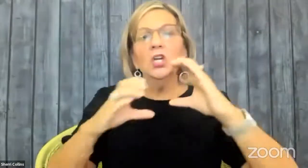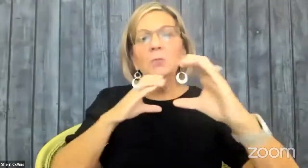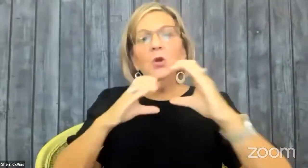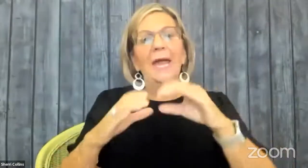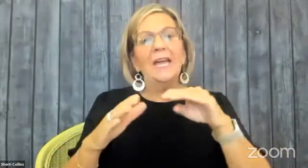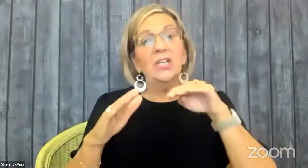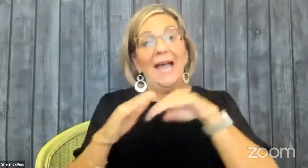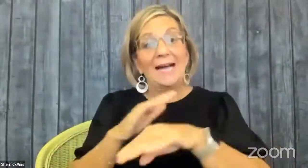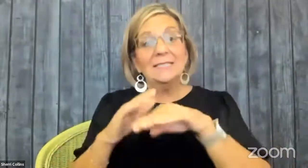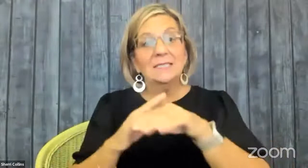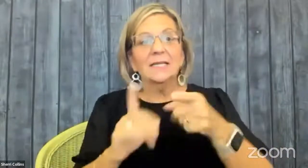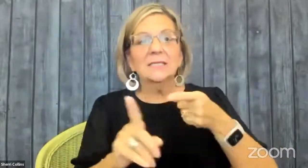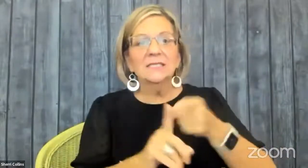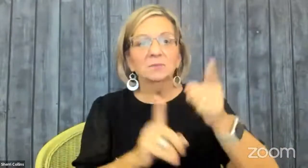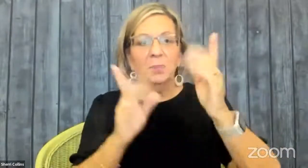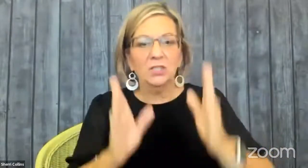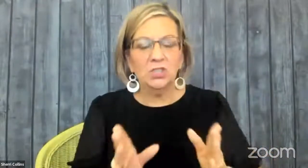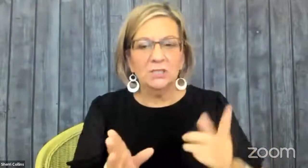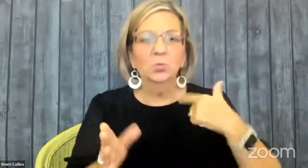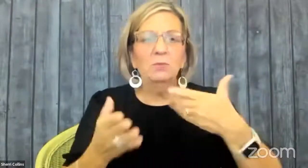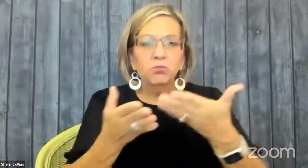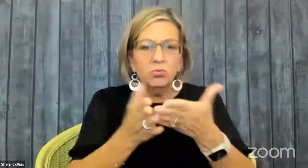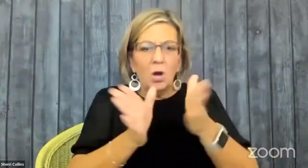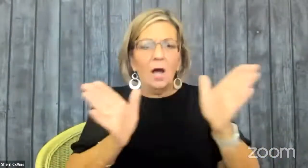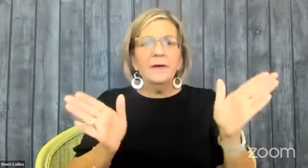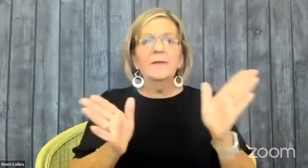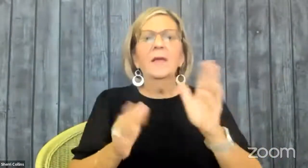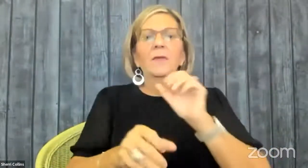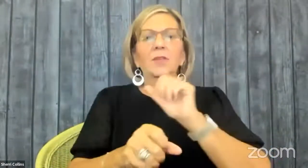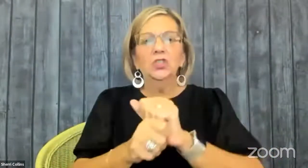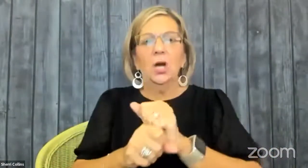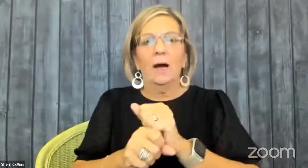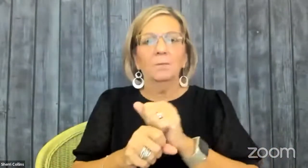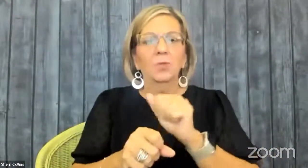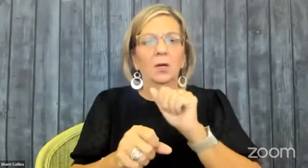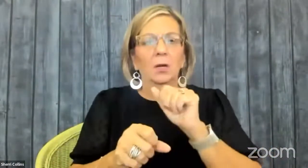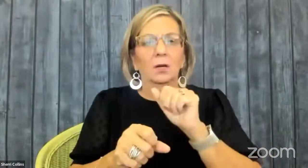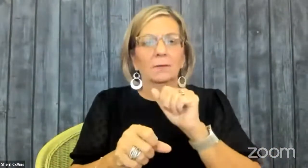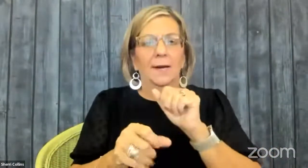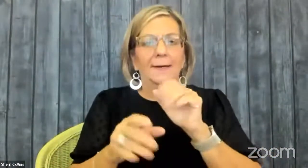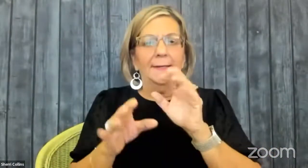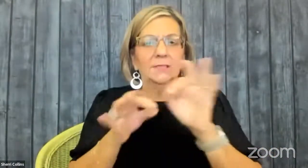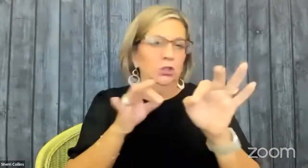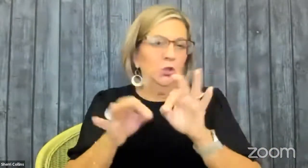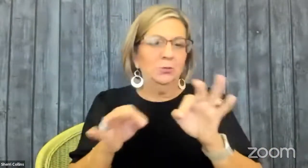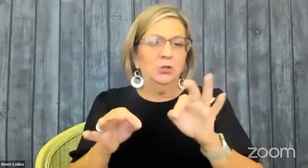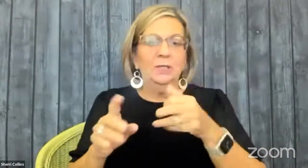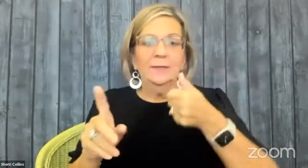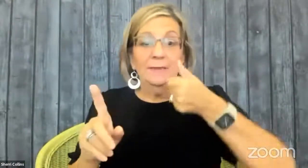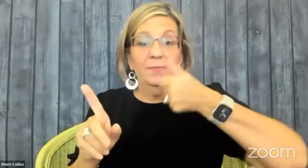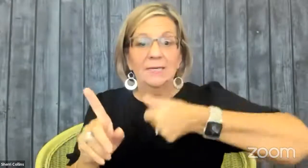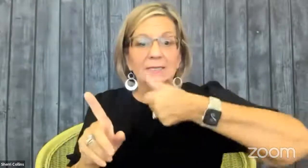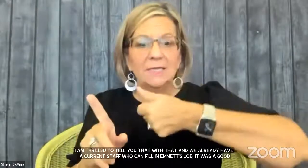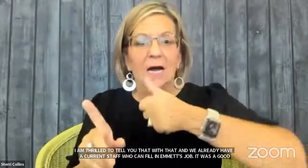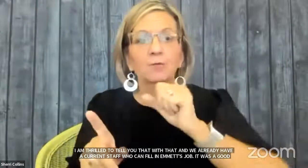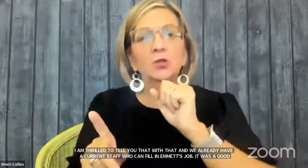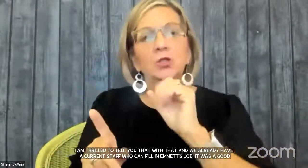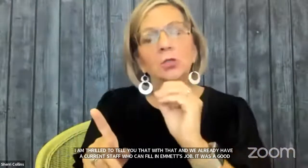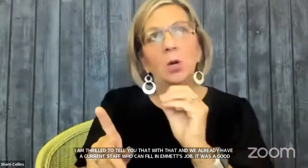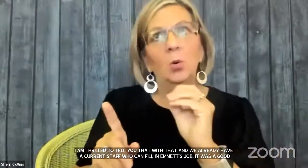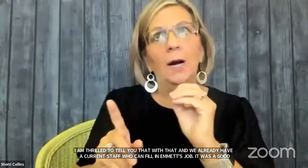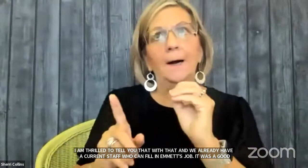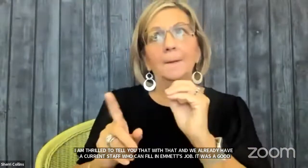called Communication Access Specialist. We broadened the job description